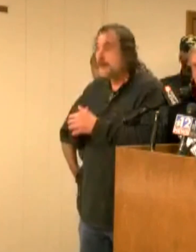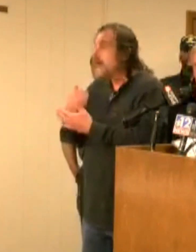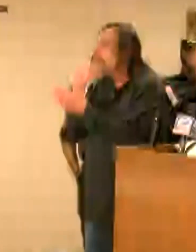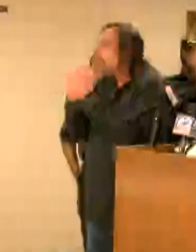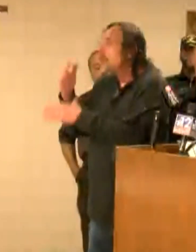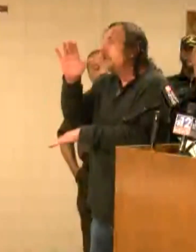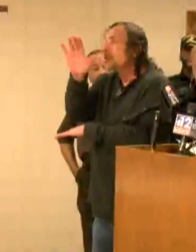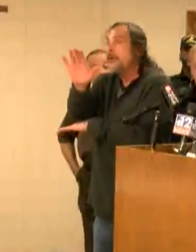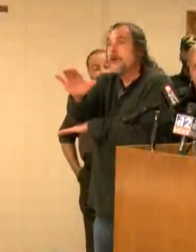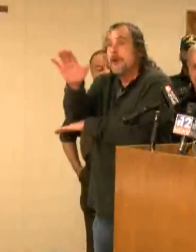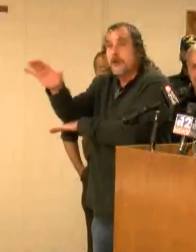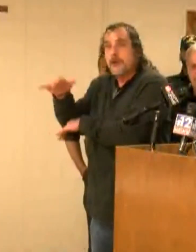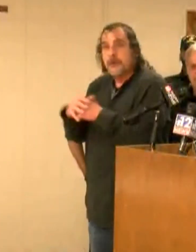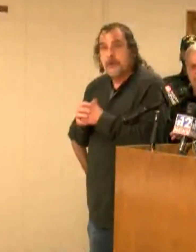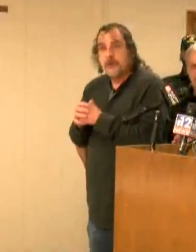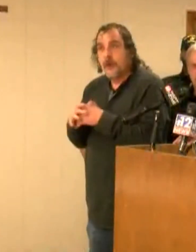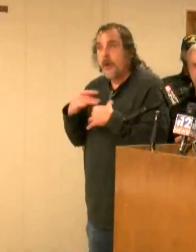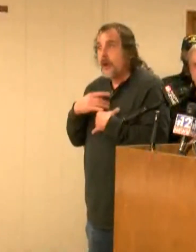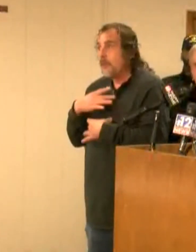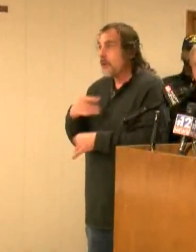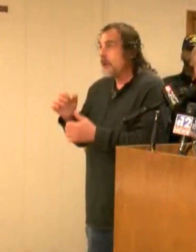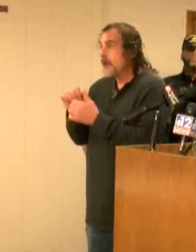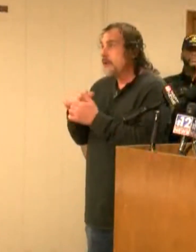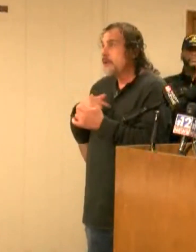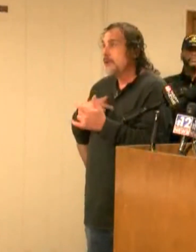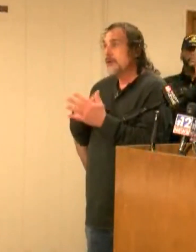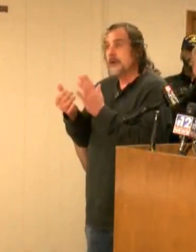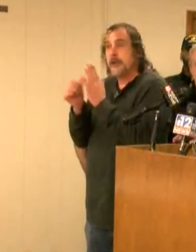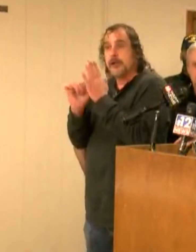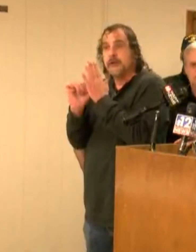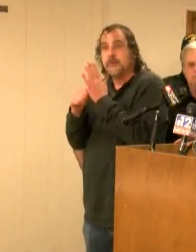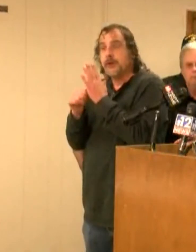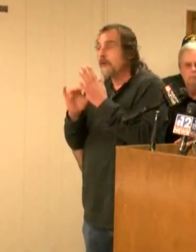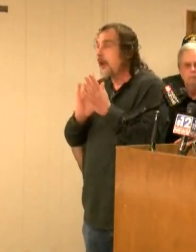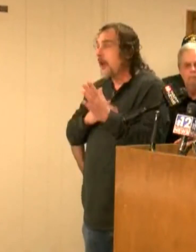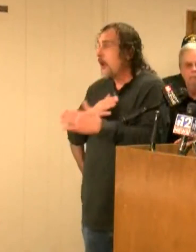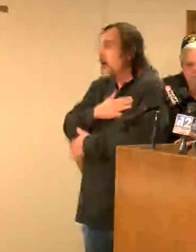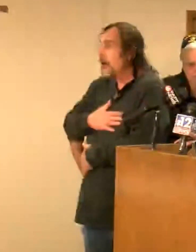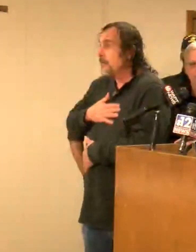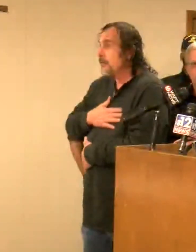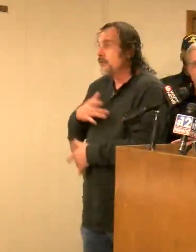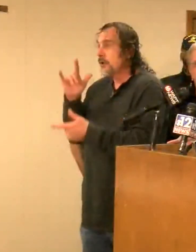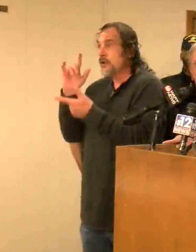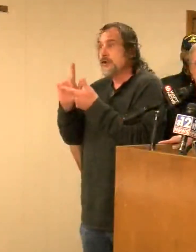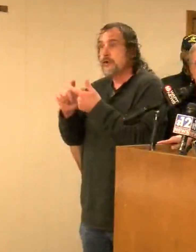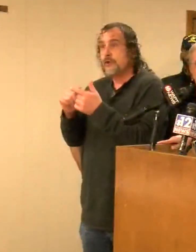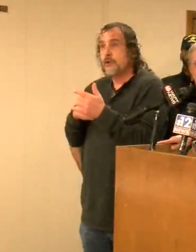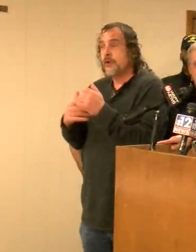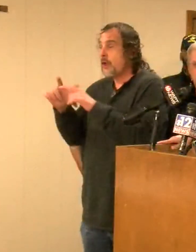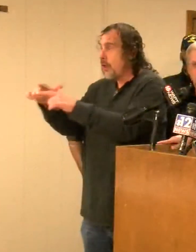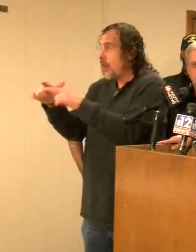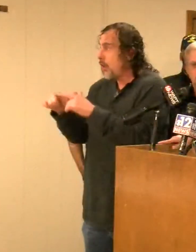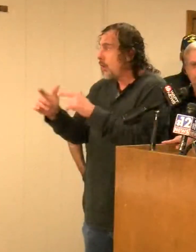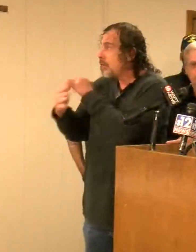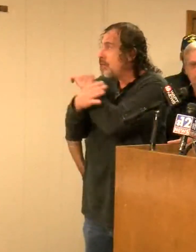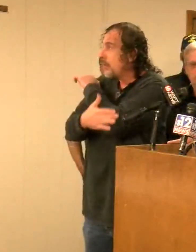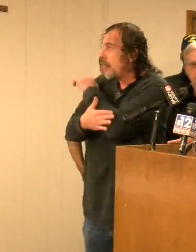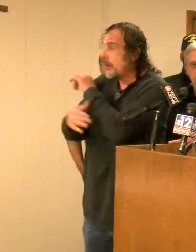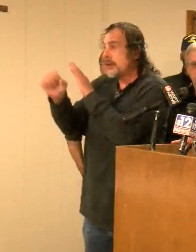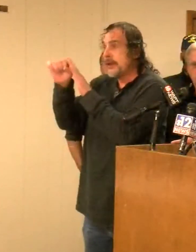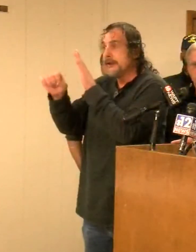Good afternoon. I would like to express our appreciation to the local, county, and state